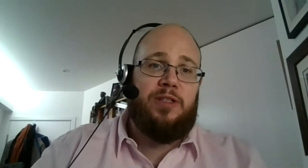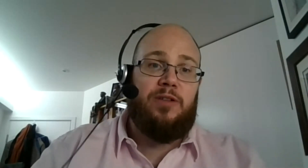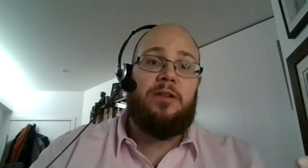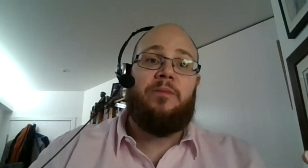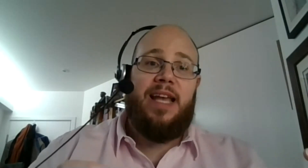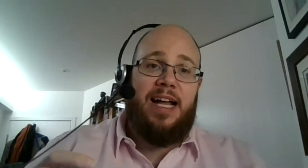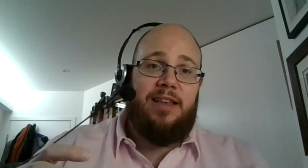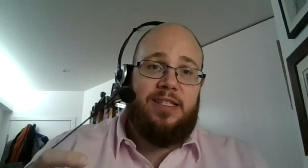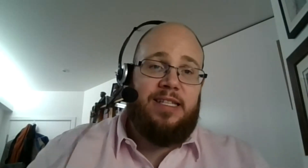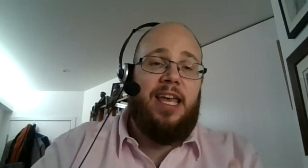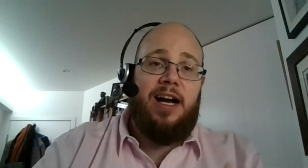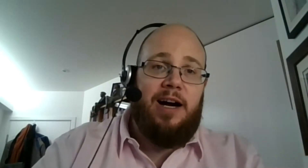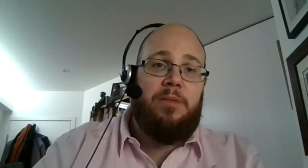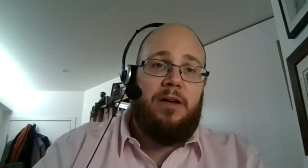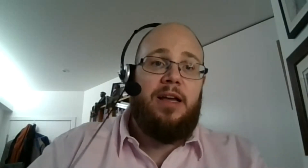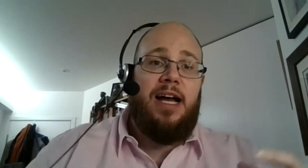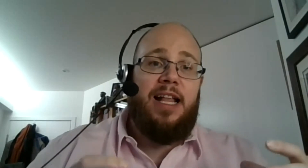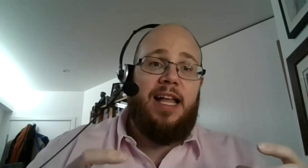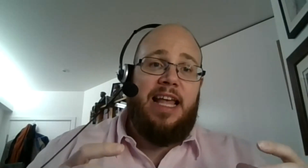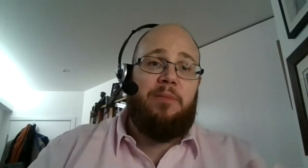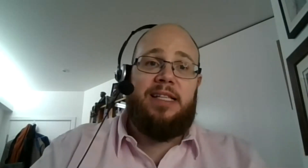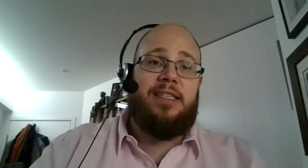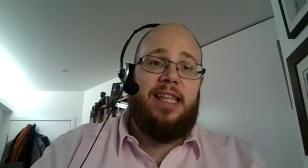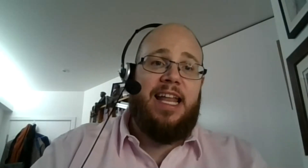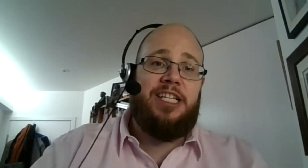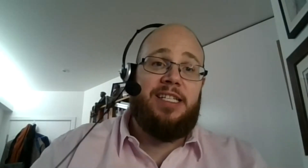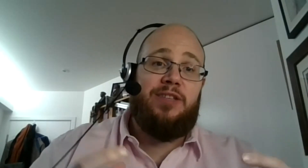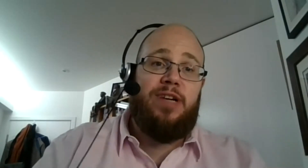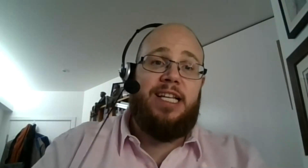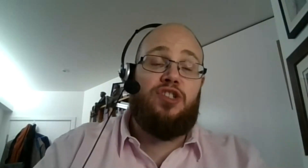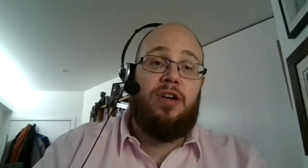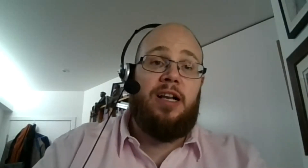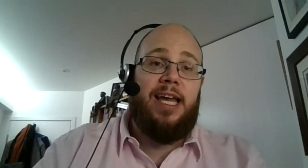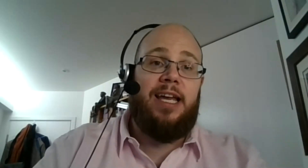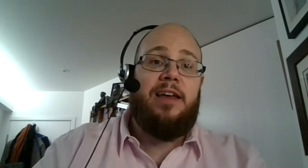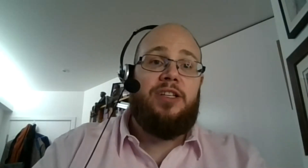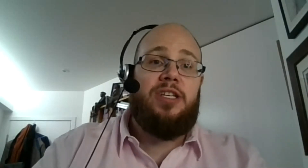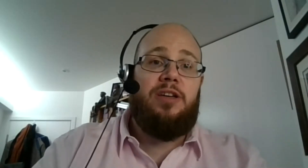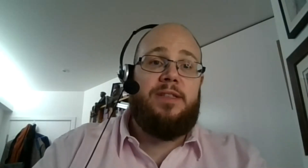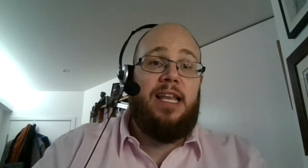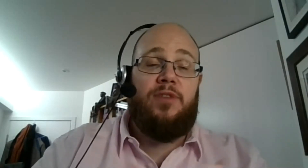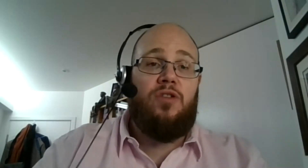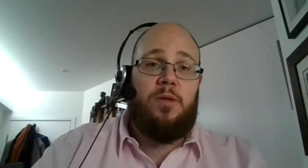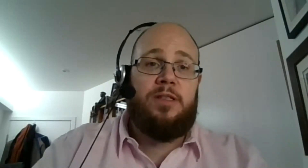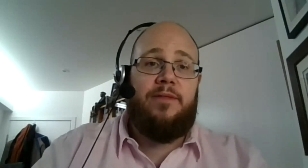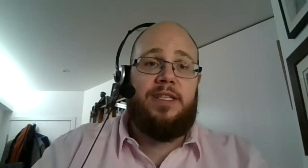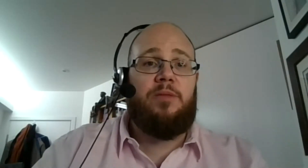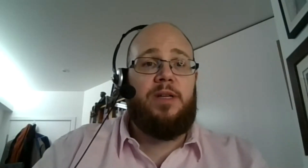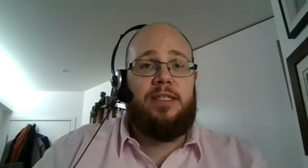hospital and sucking it up. And that means that the NHS is really struggling to deliver normal services. And we're